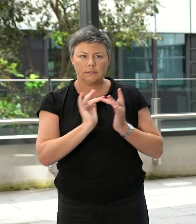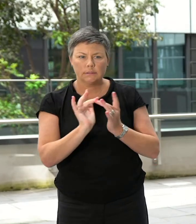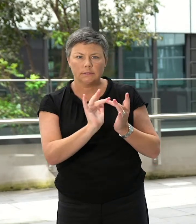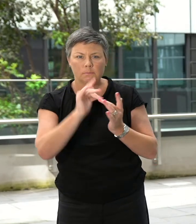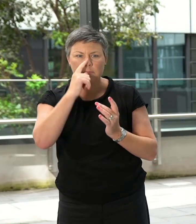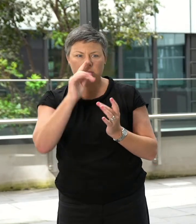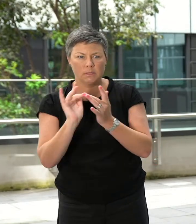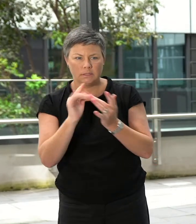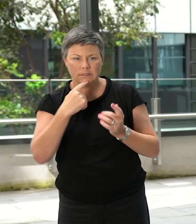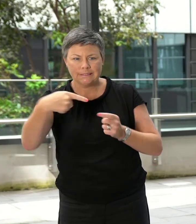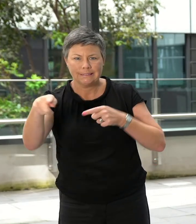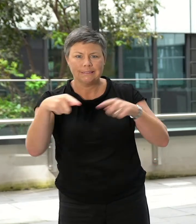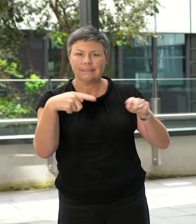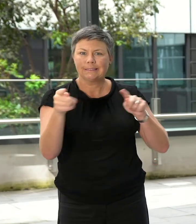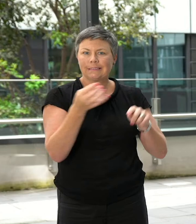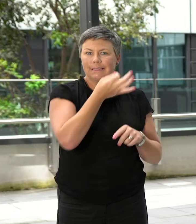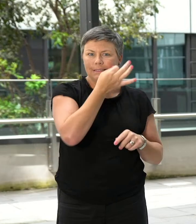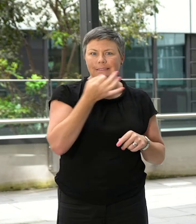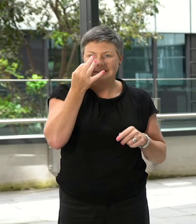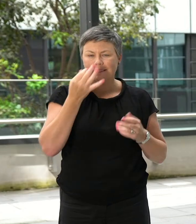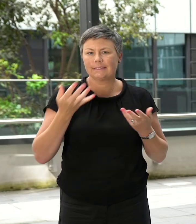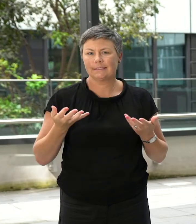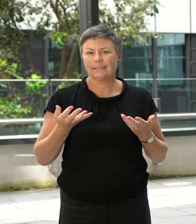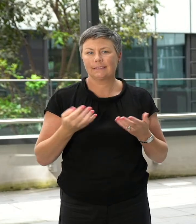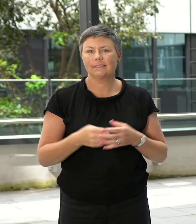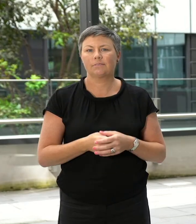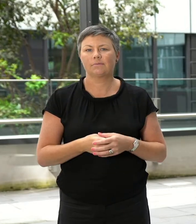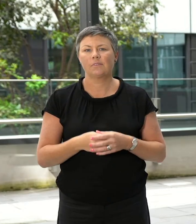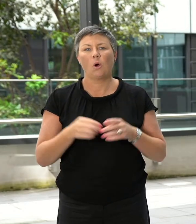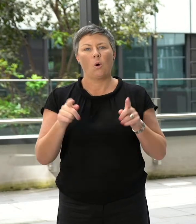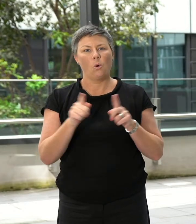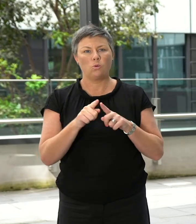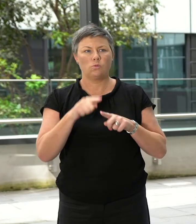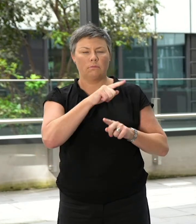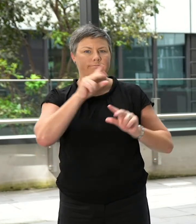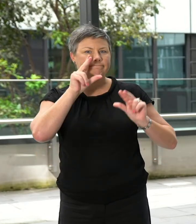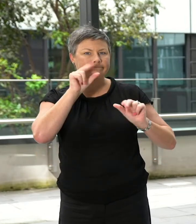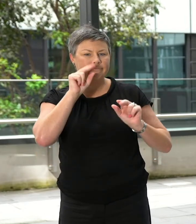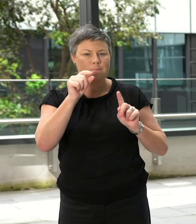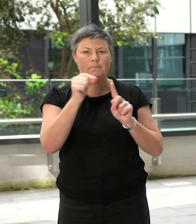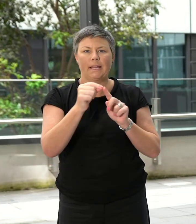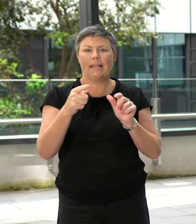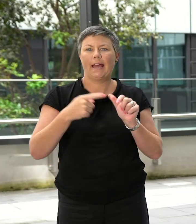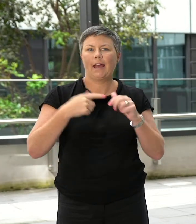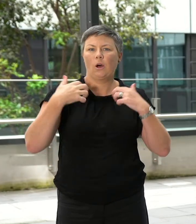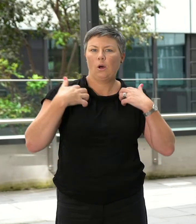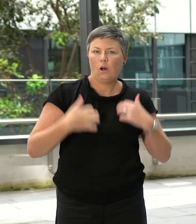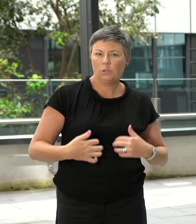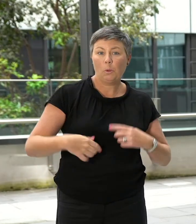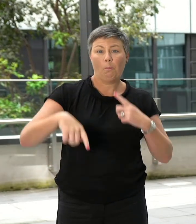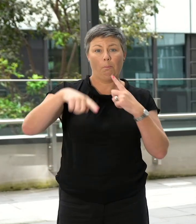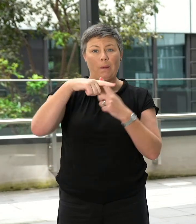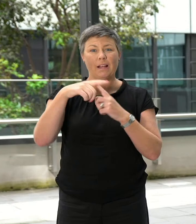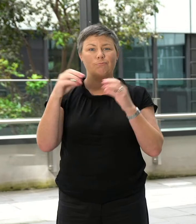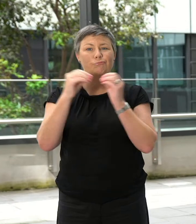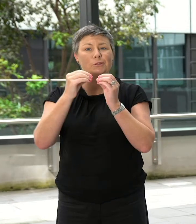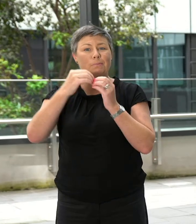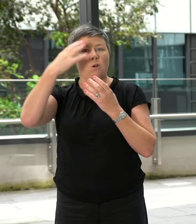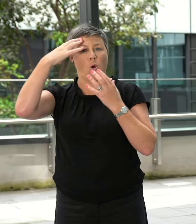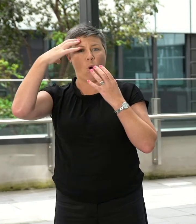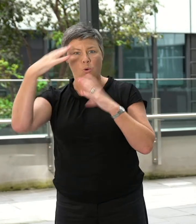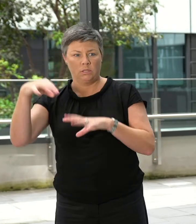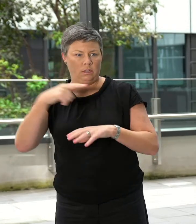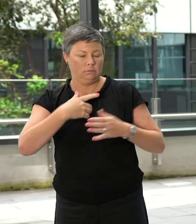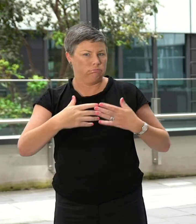testing and getting these results, and managing the PA incident and also the Hotel Grand Chancellor. The results